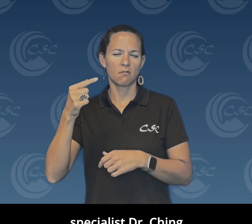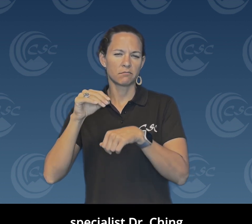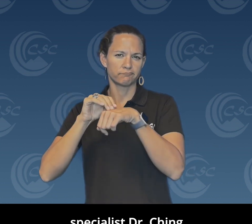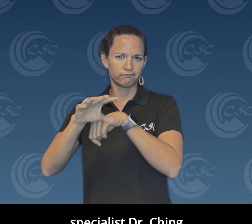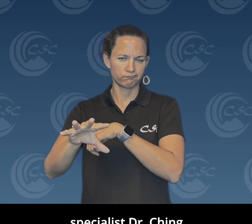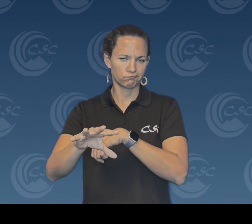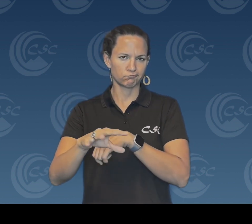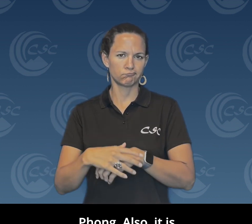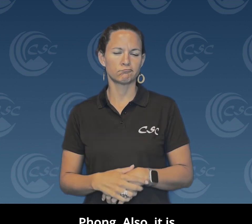Dr. Ching Hong.